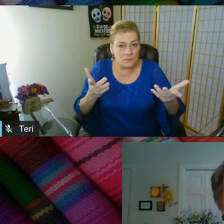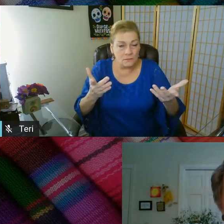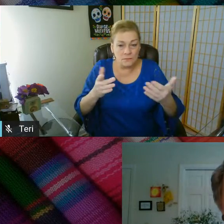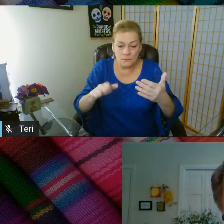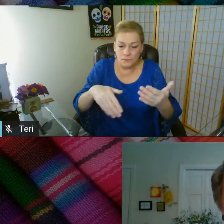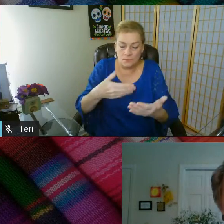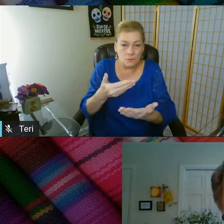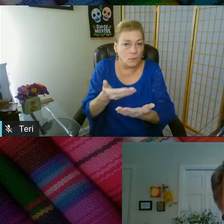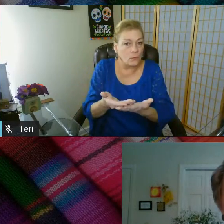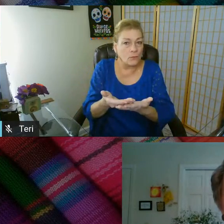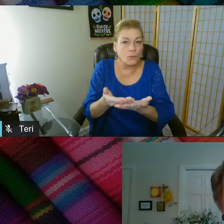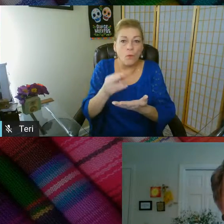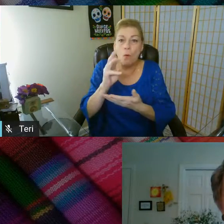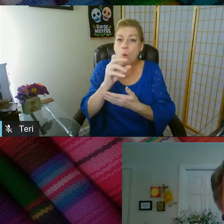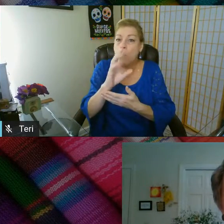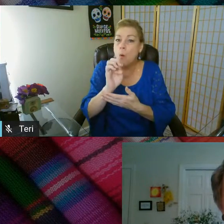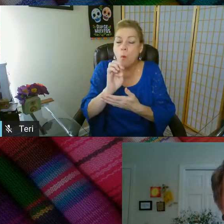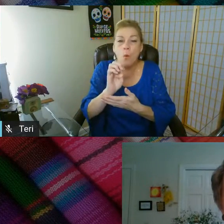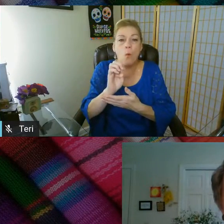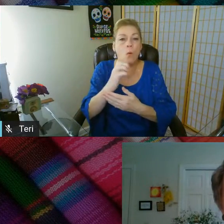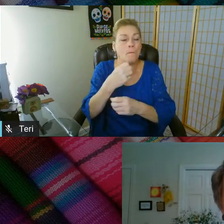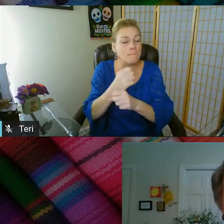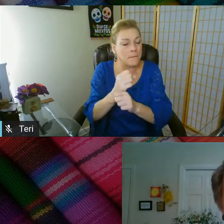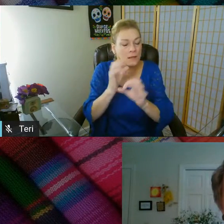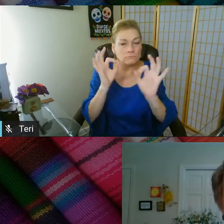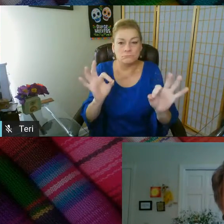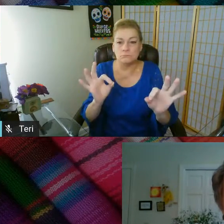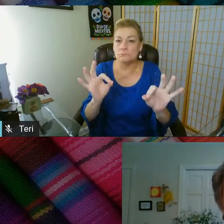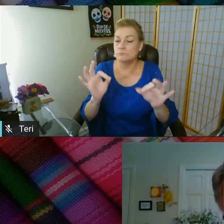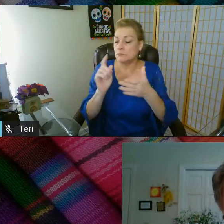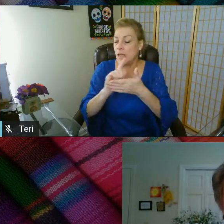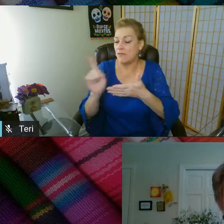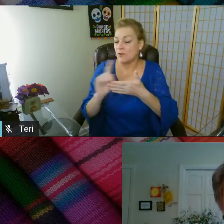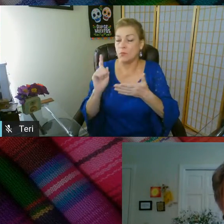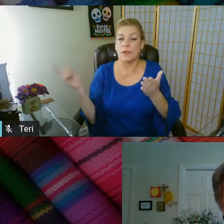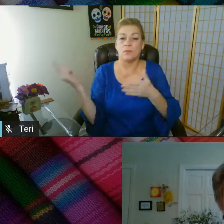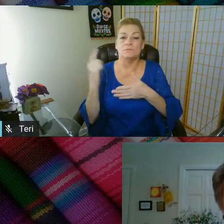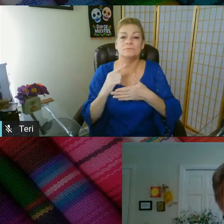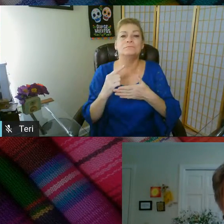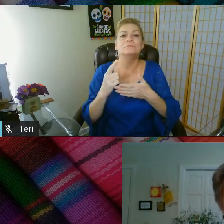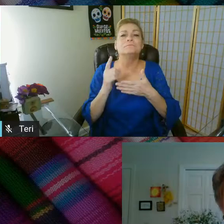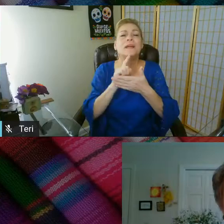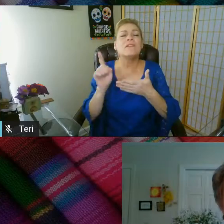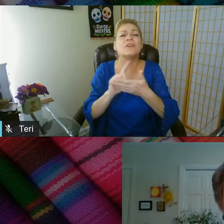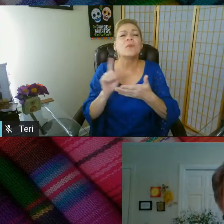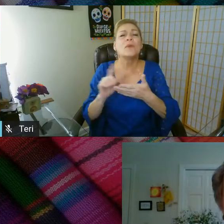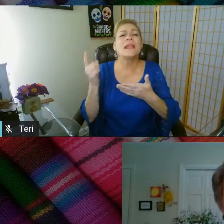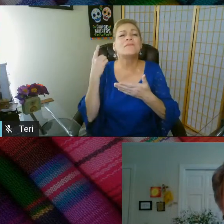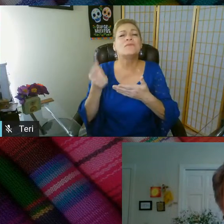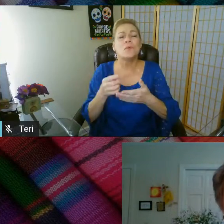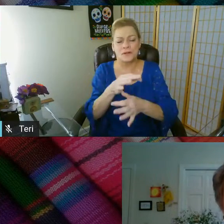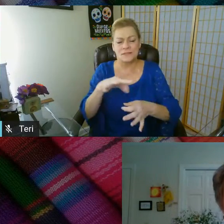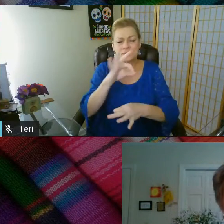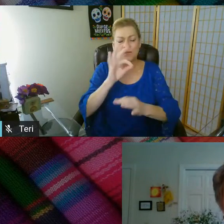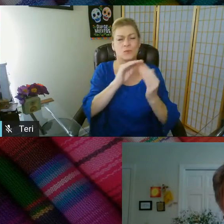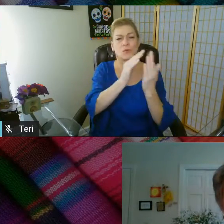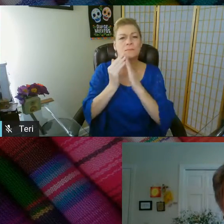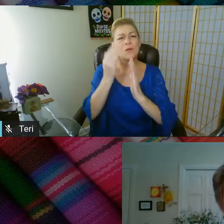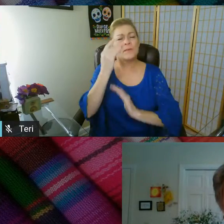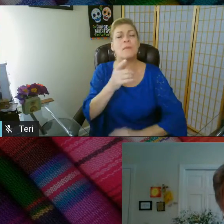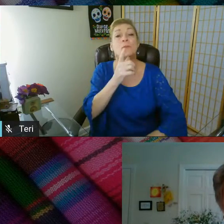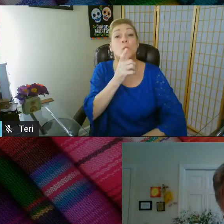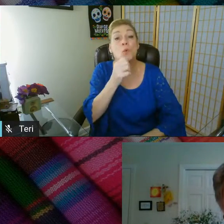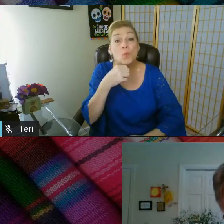made. So we gather each week in spiritual community to remember this, to remember who and whose we are together. So where